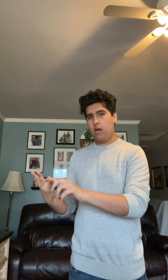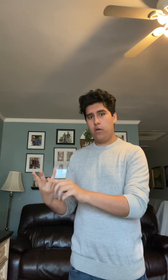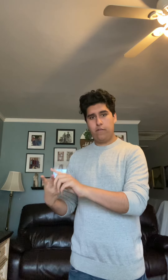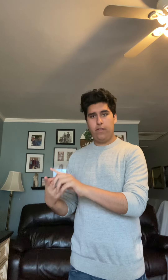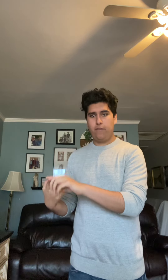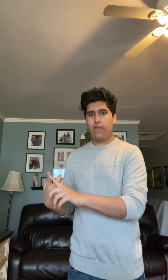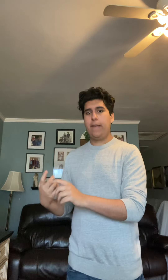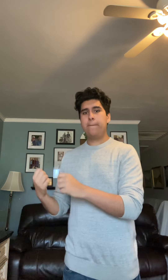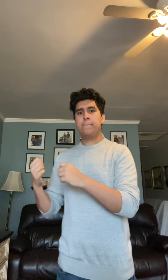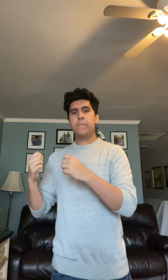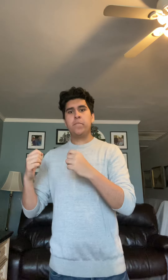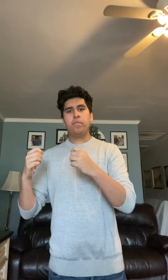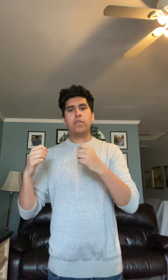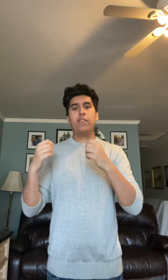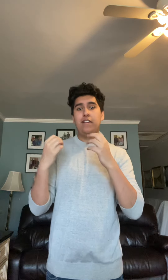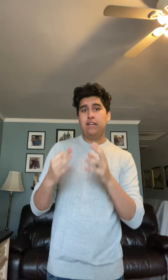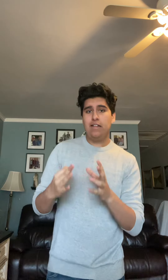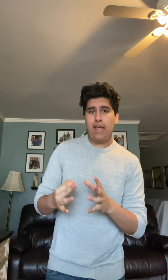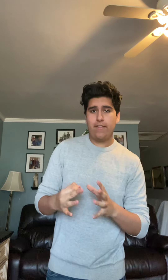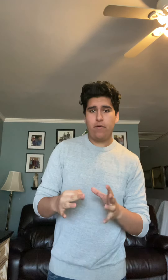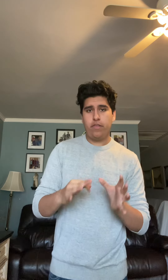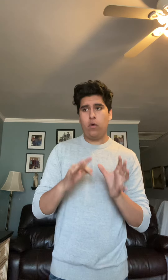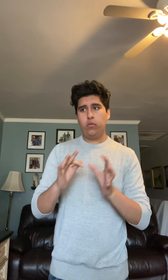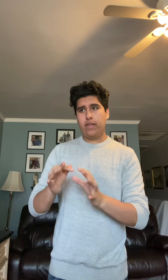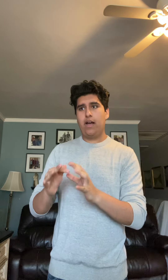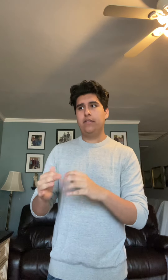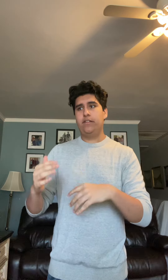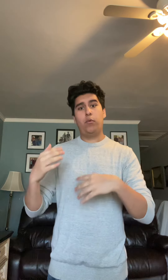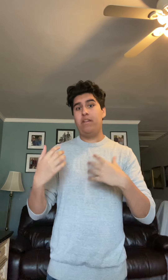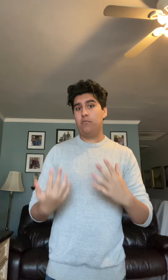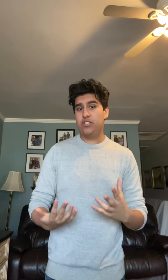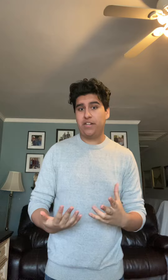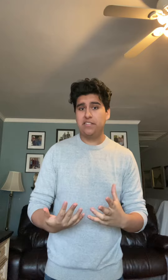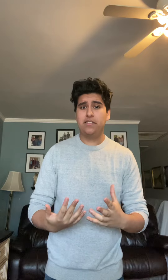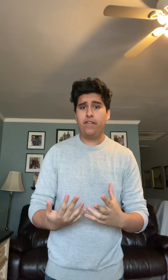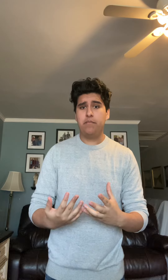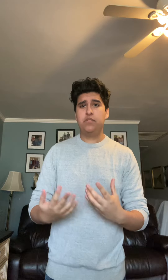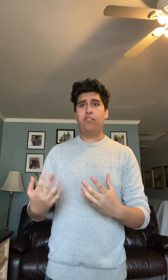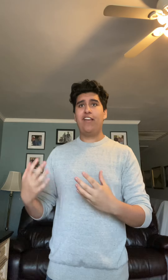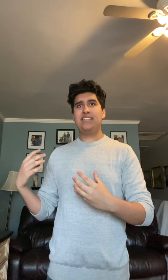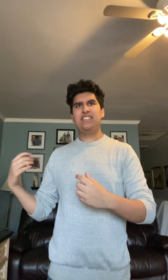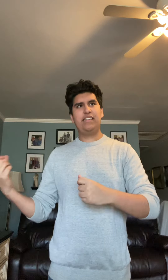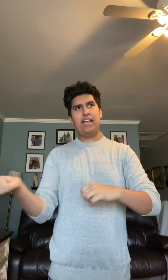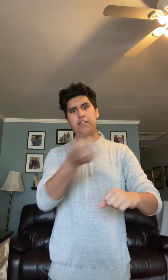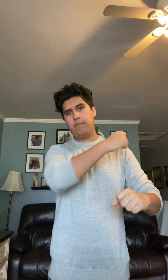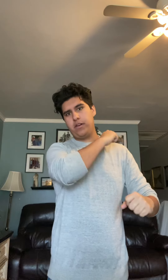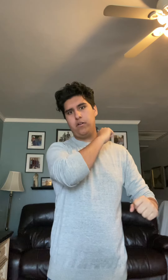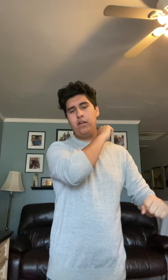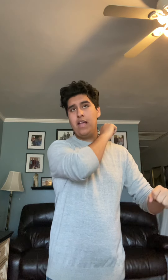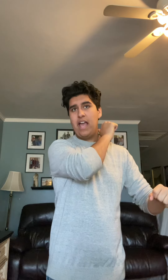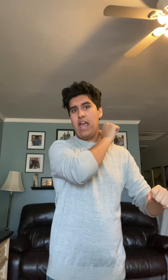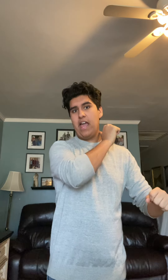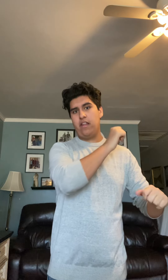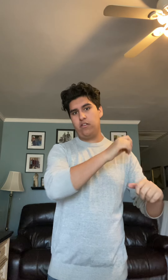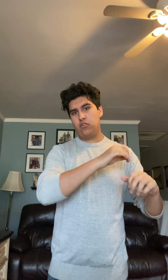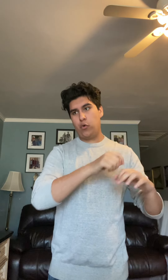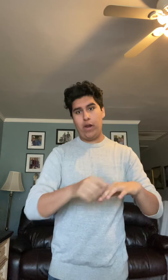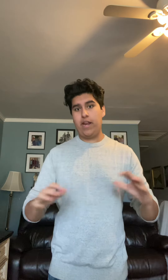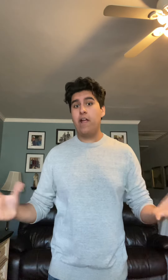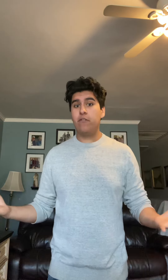Odin, Vili, and Ve. They did not like that they were the only god and that there were many more giants than them, so they slayed Ymir and created everything